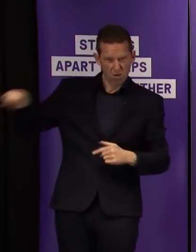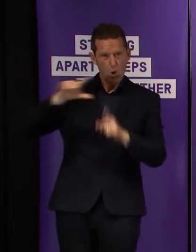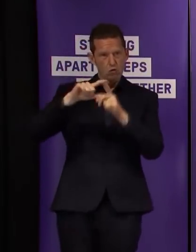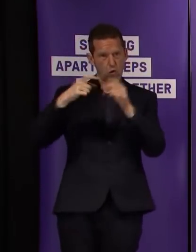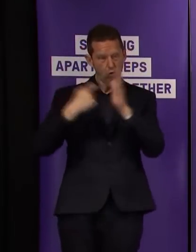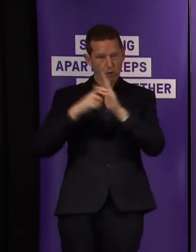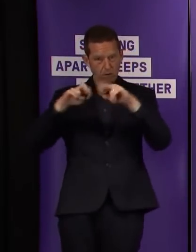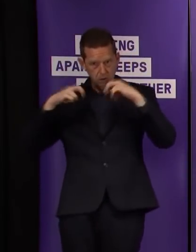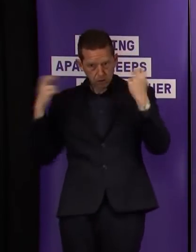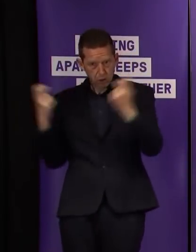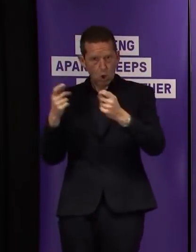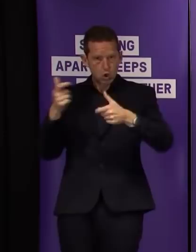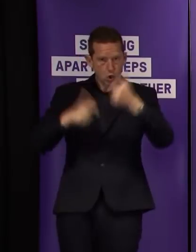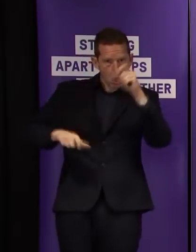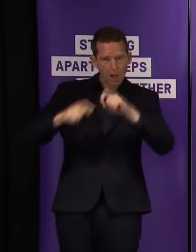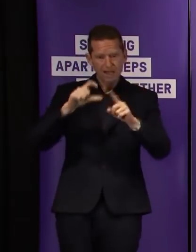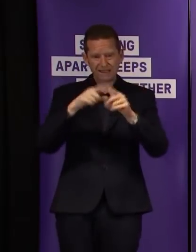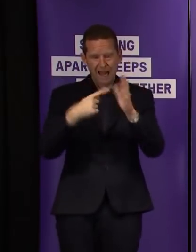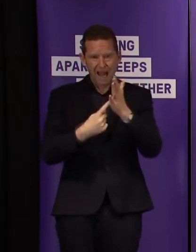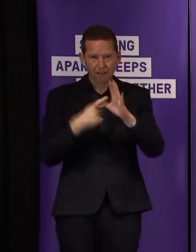people, the data scientists,